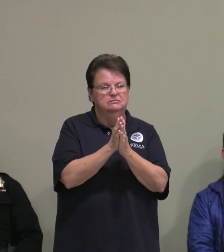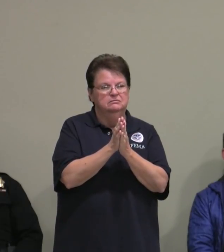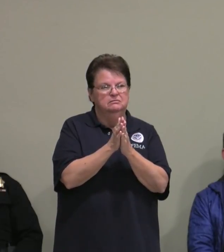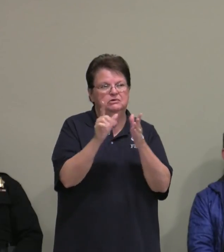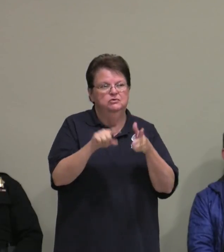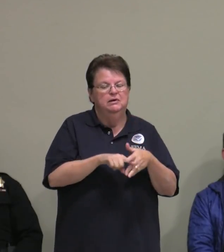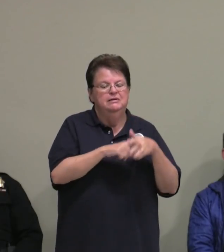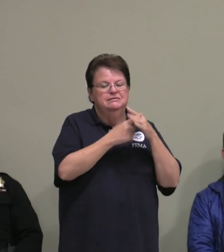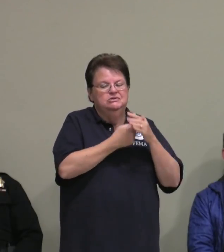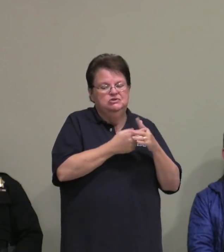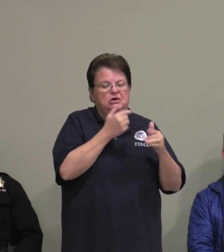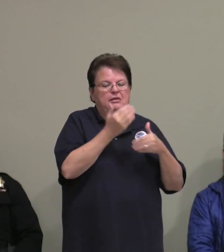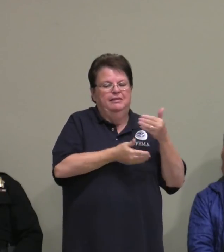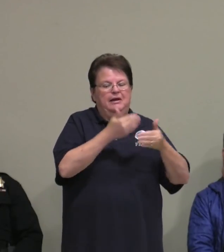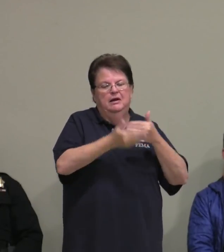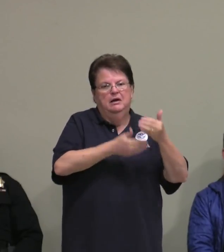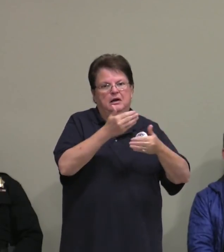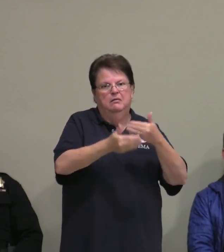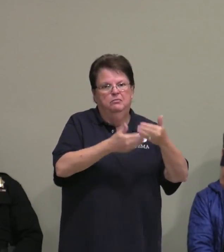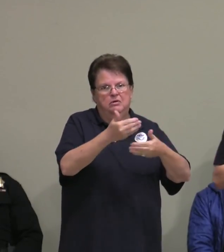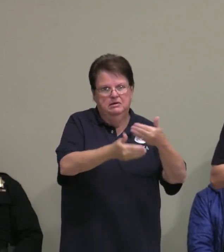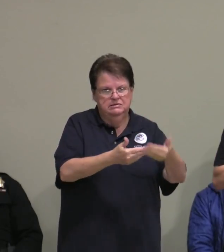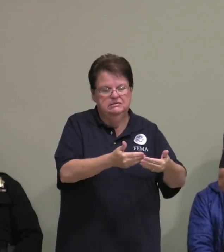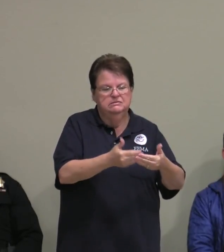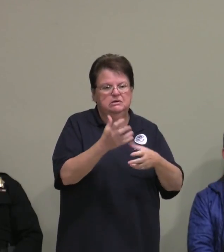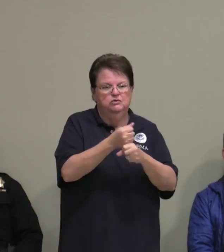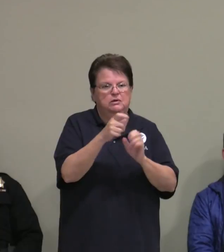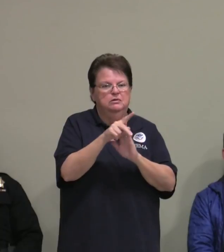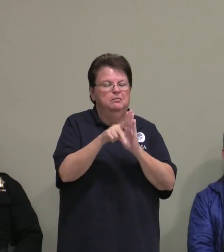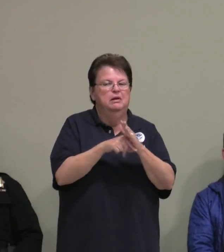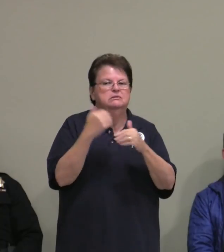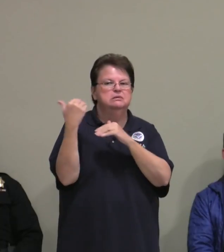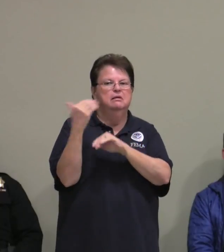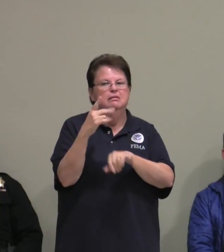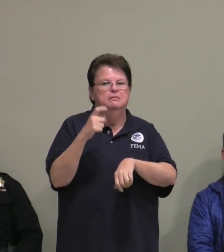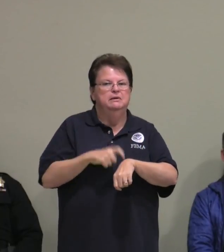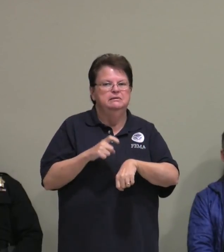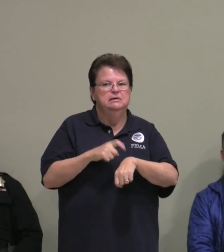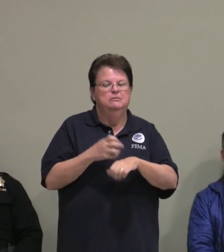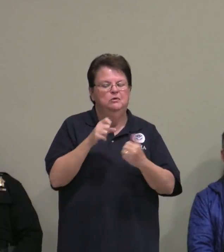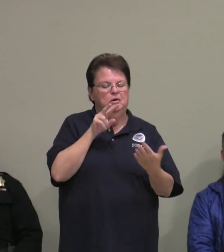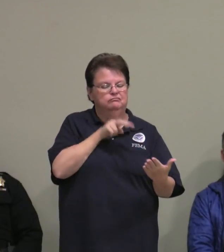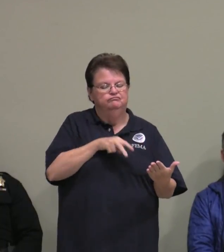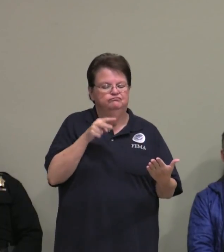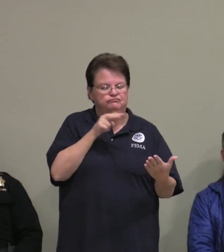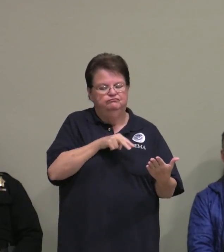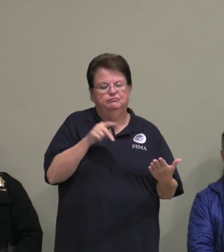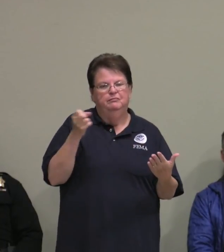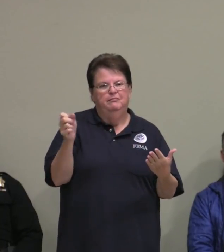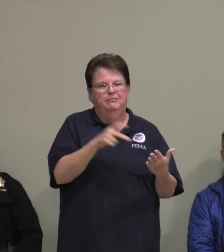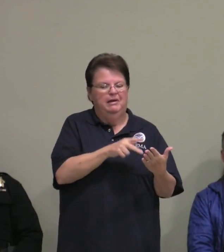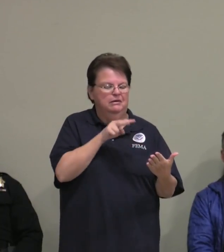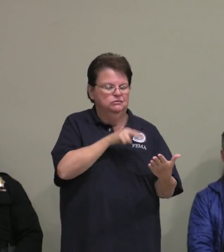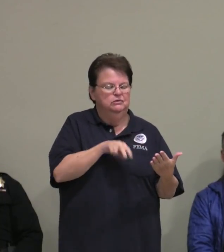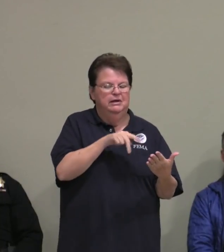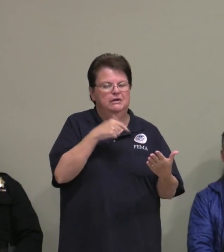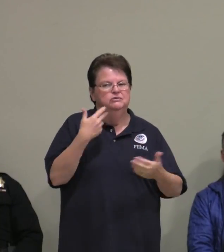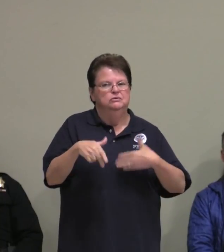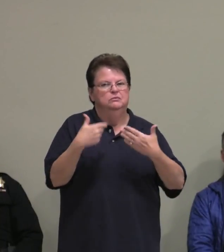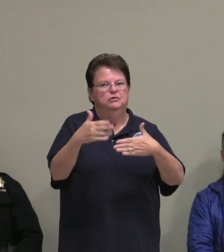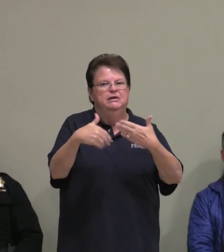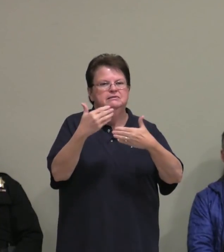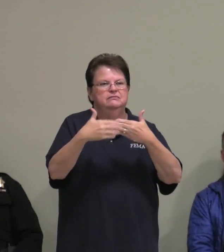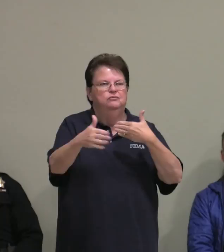start that clock from making sure you get your policy within that period of time because you want to refer to it as the claim goes forward.